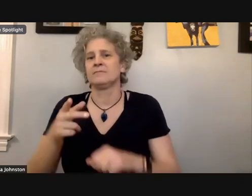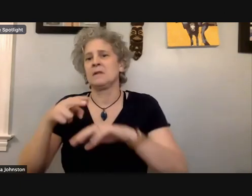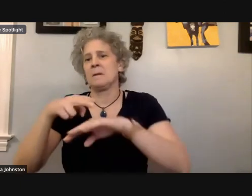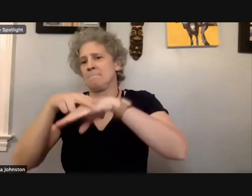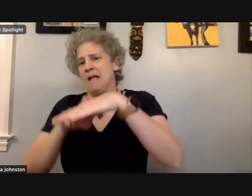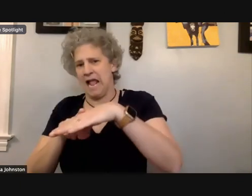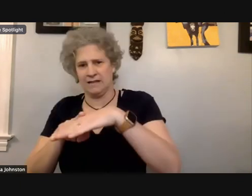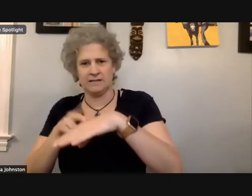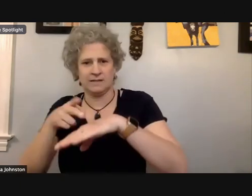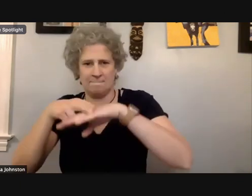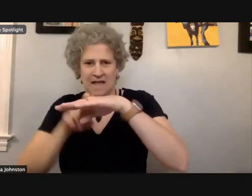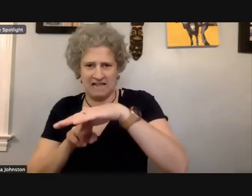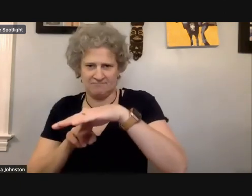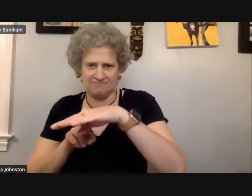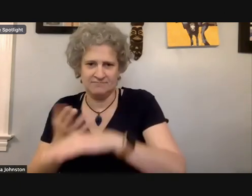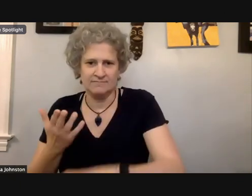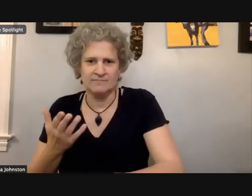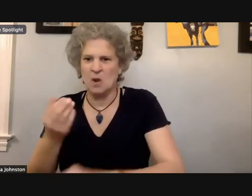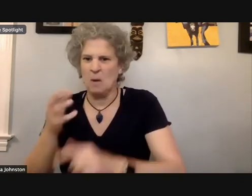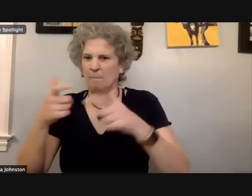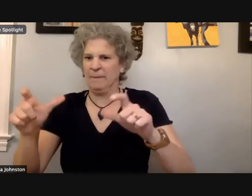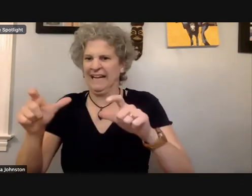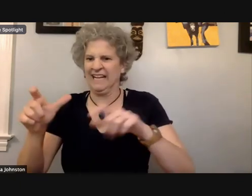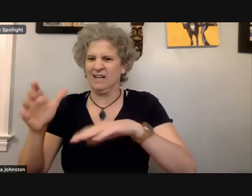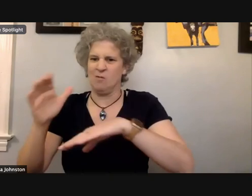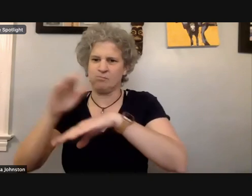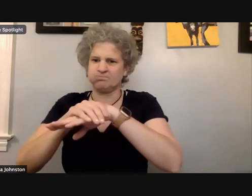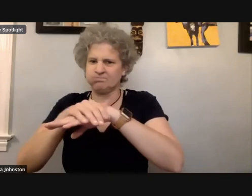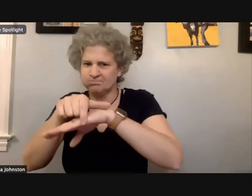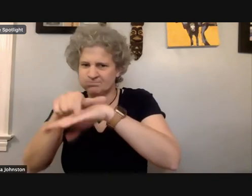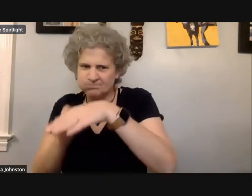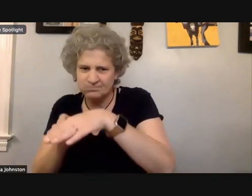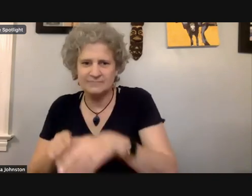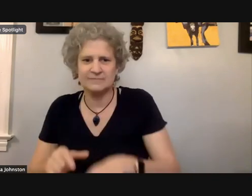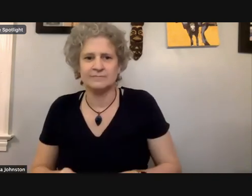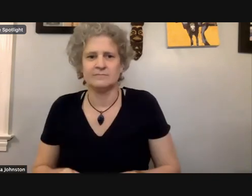2 versus taking 1. Band-Aid, we've talked about that.